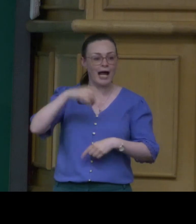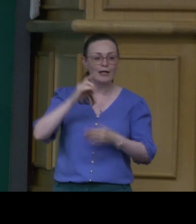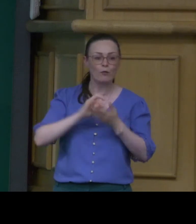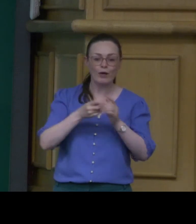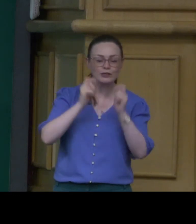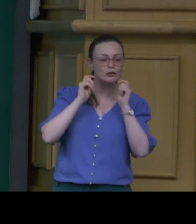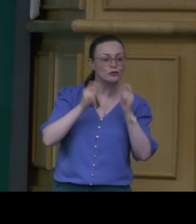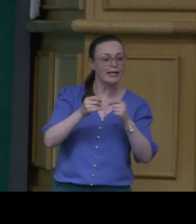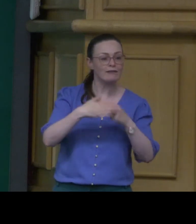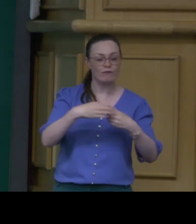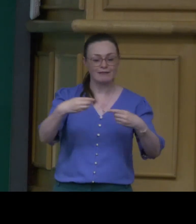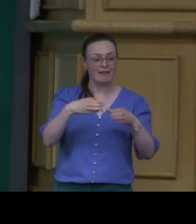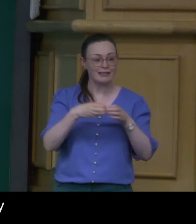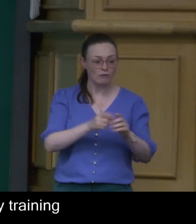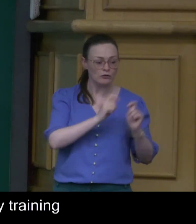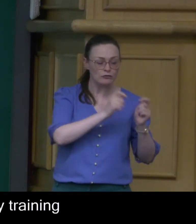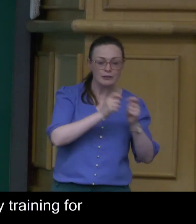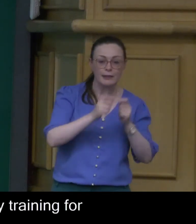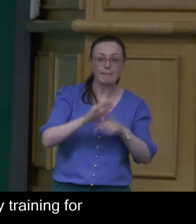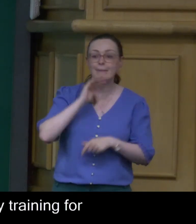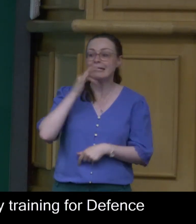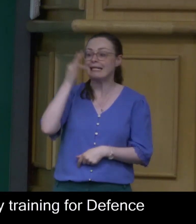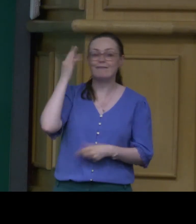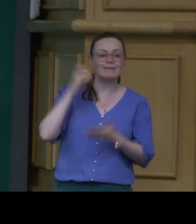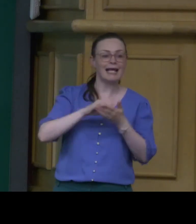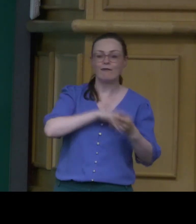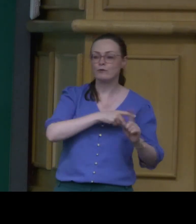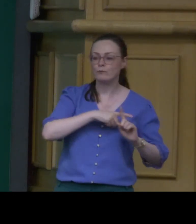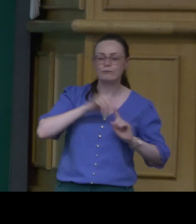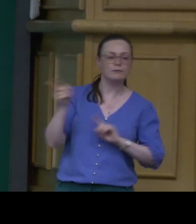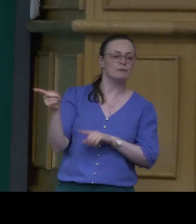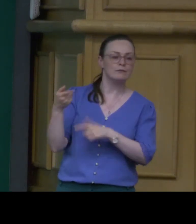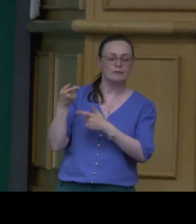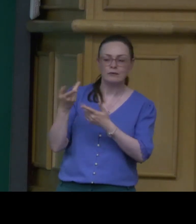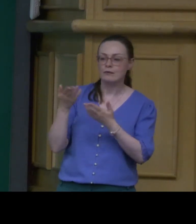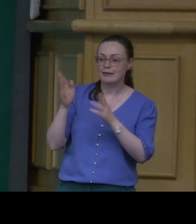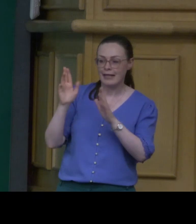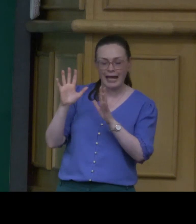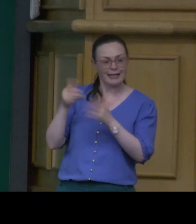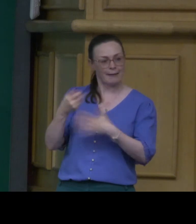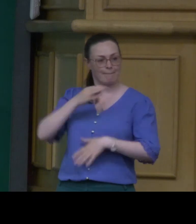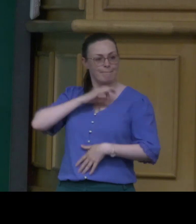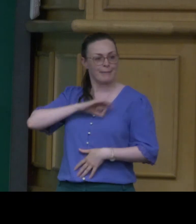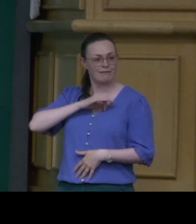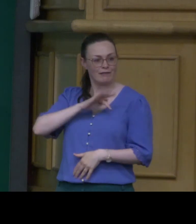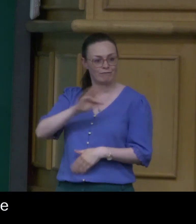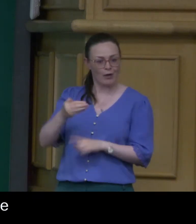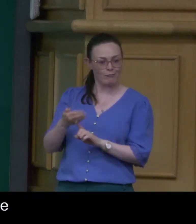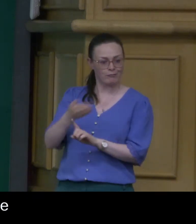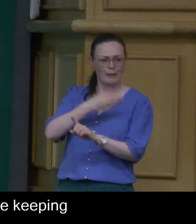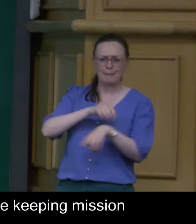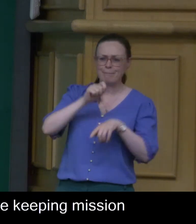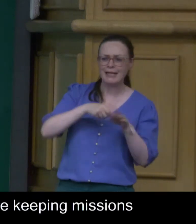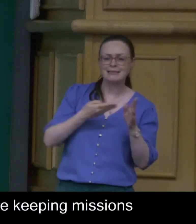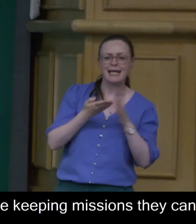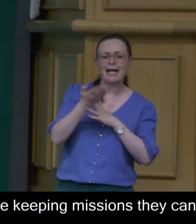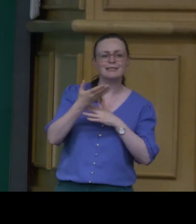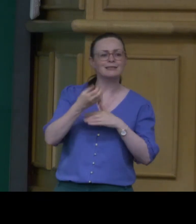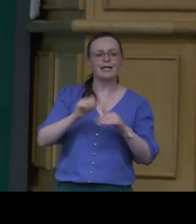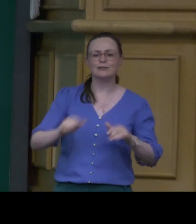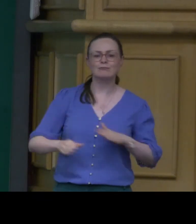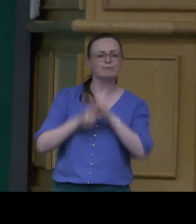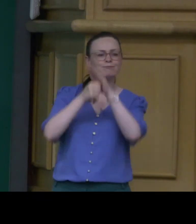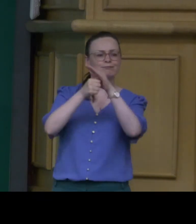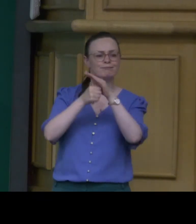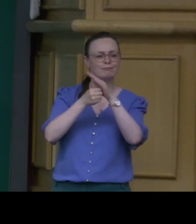defence forces so that when those forces do go on peacekeeping missions, they can benefit from having the best access to